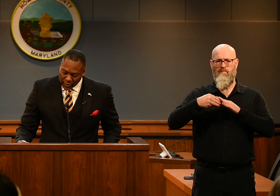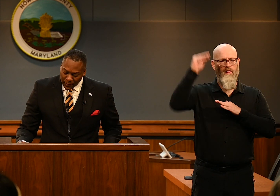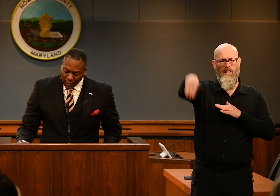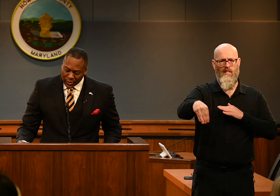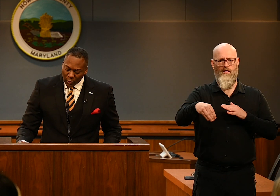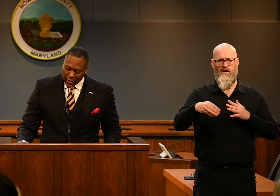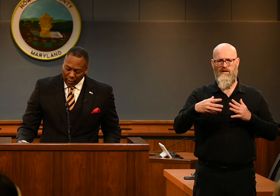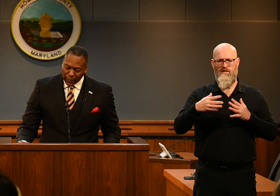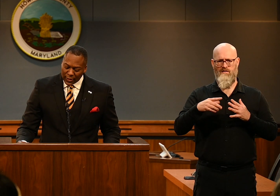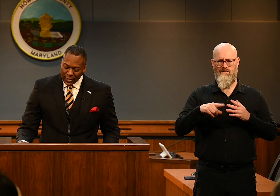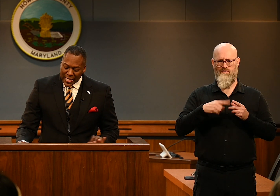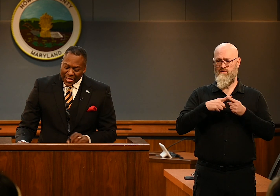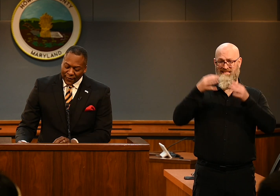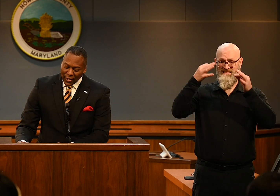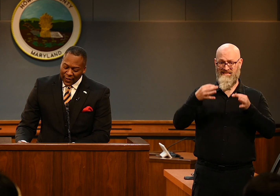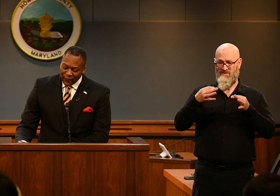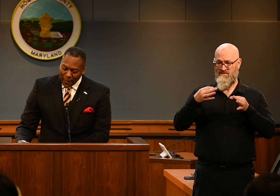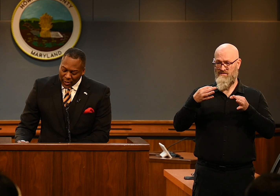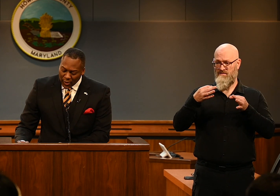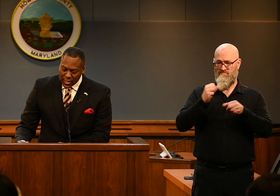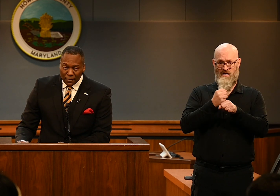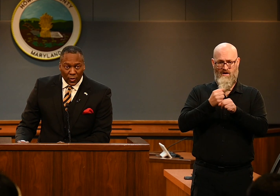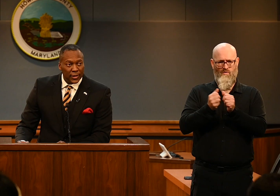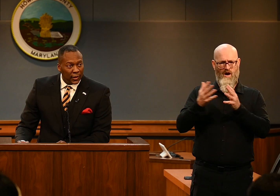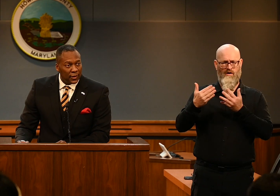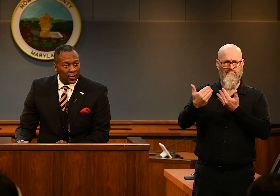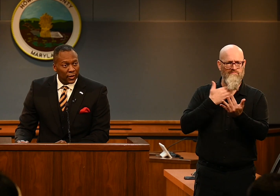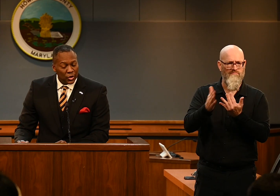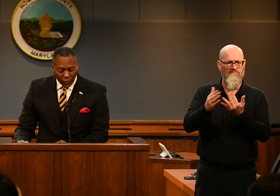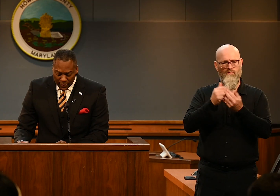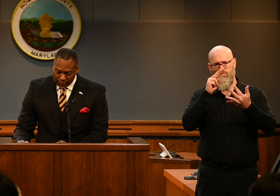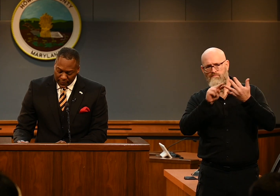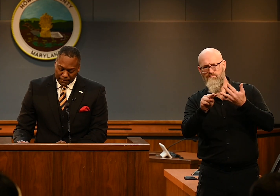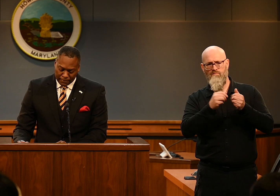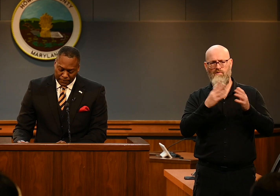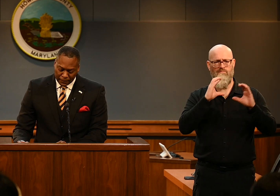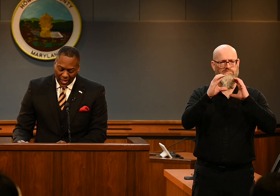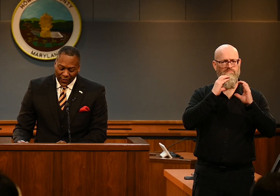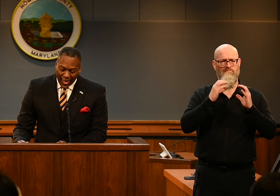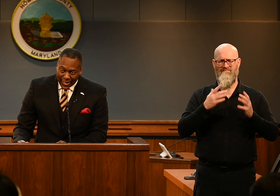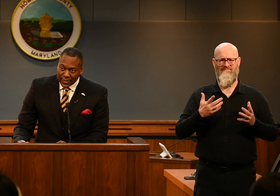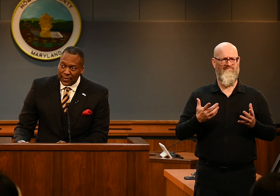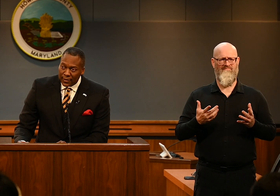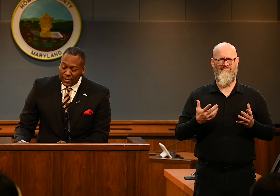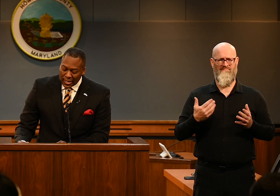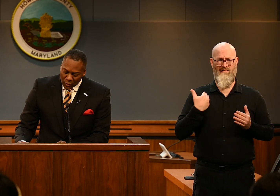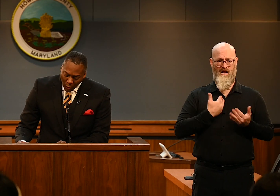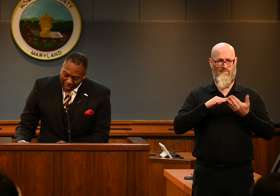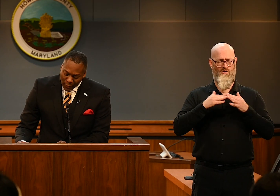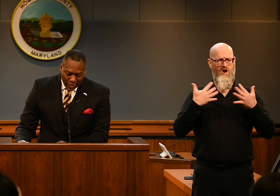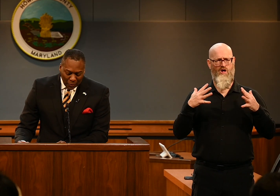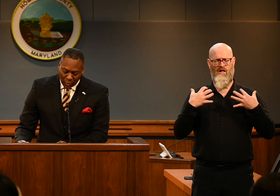without transparency or accountability, the very fabric of our community is strained. That